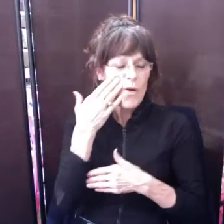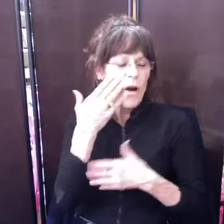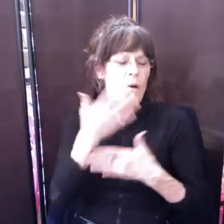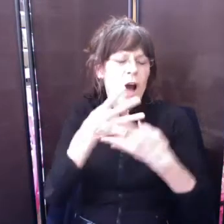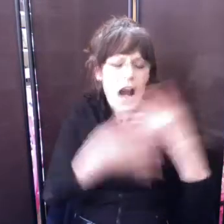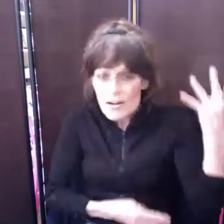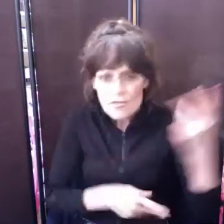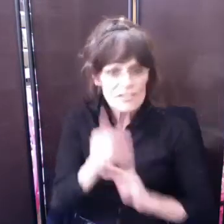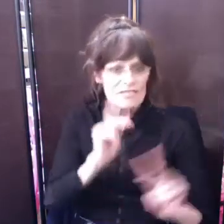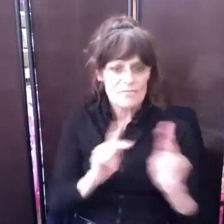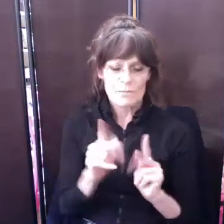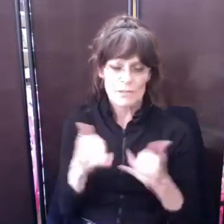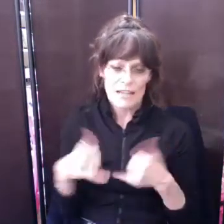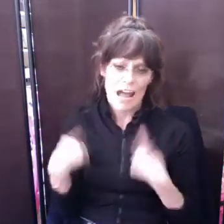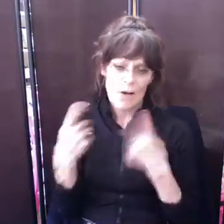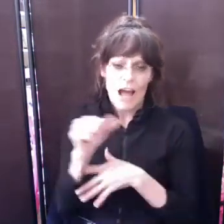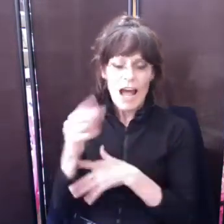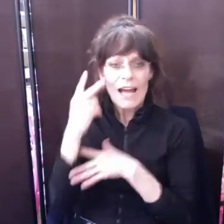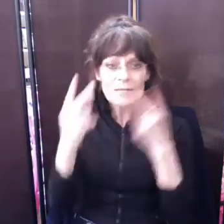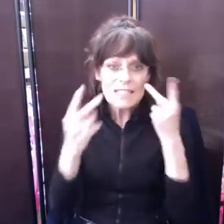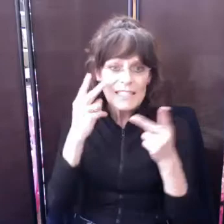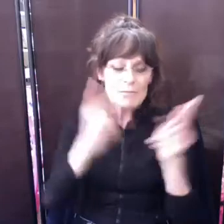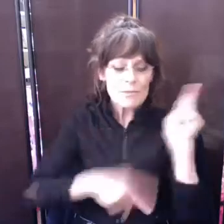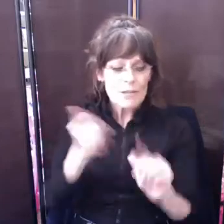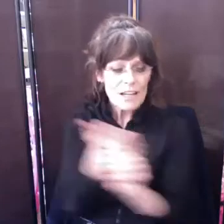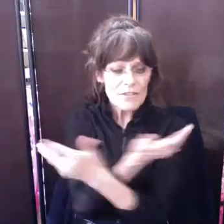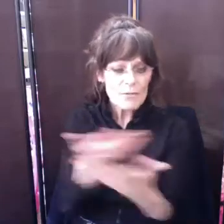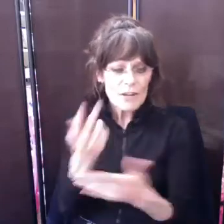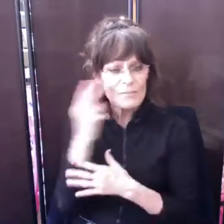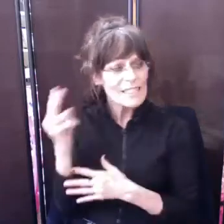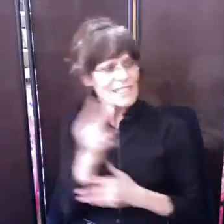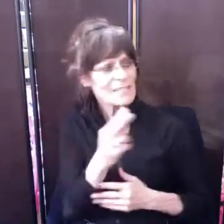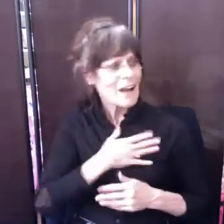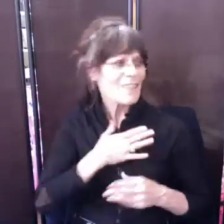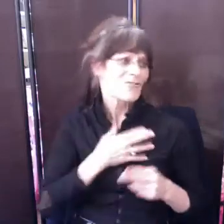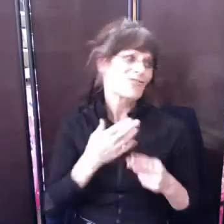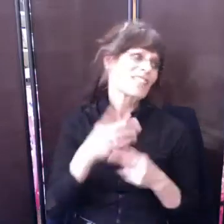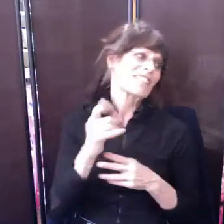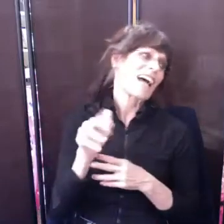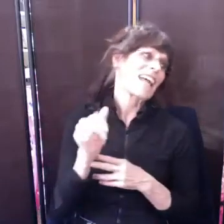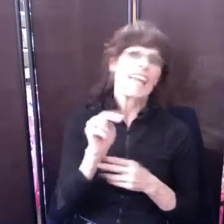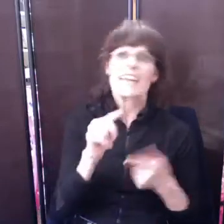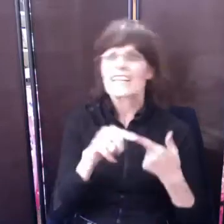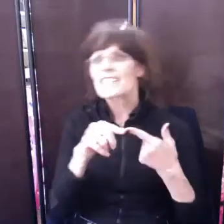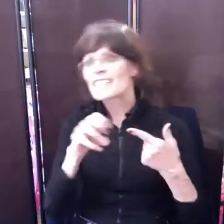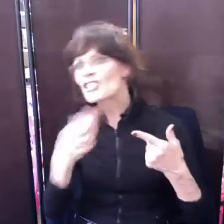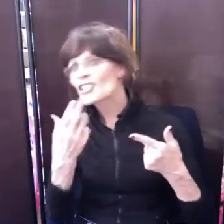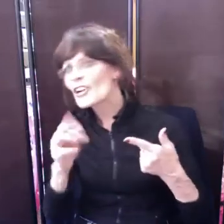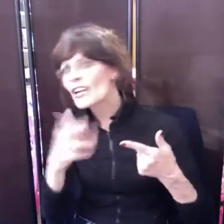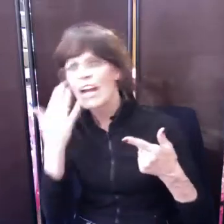this point, and I'm seeing people everywhere. I mean, here I'm looking at my friend Diane, I'm seeing Sheridan, you know, I know that Joe is here from San Diego.